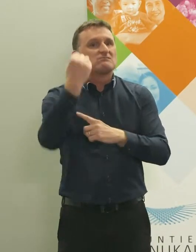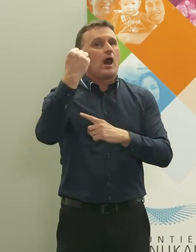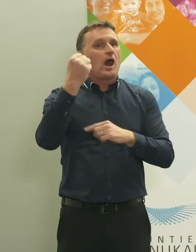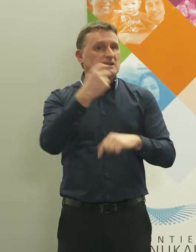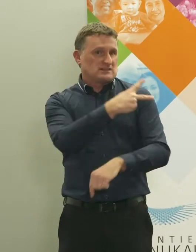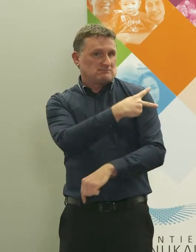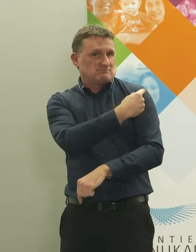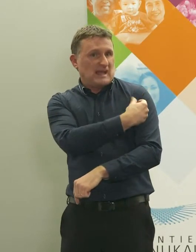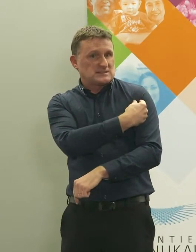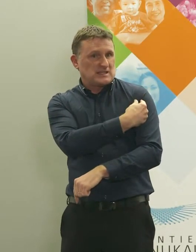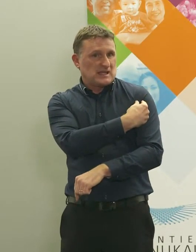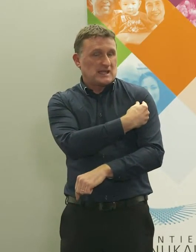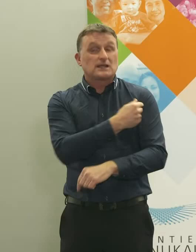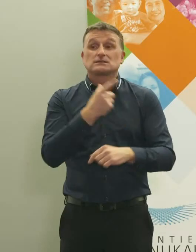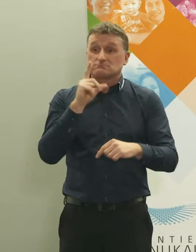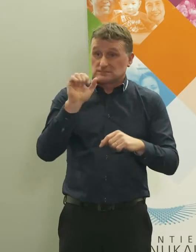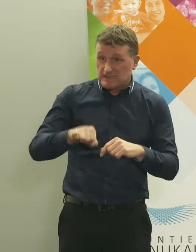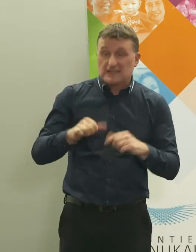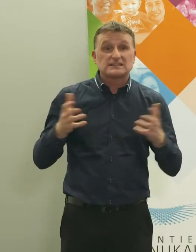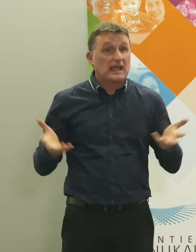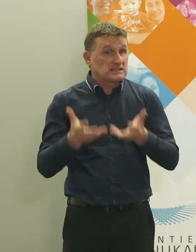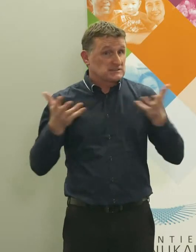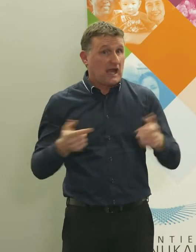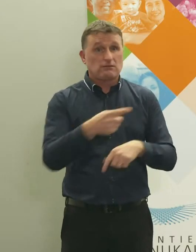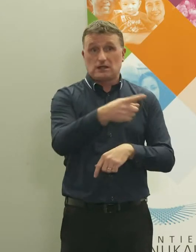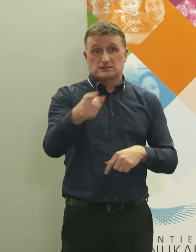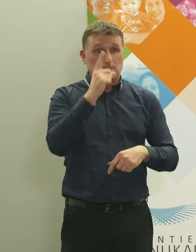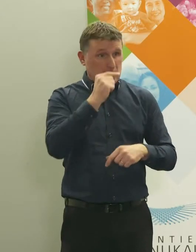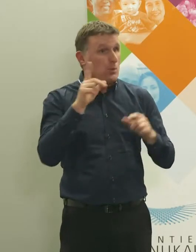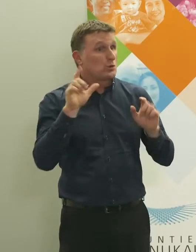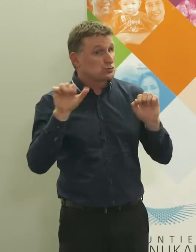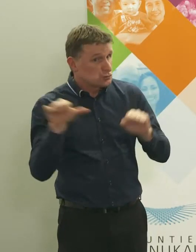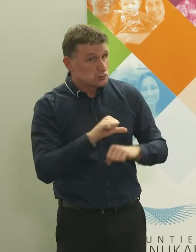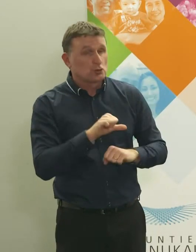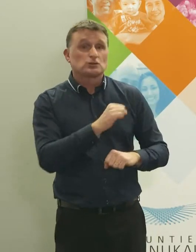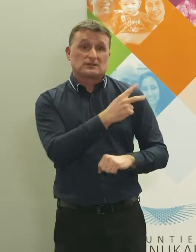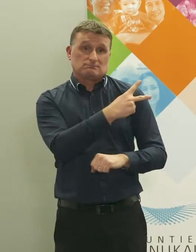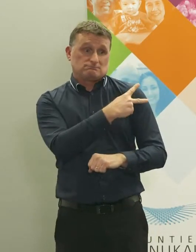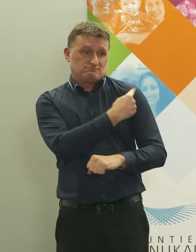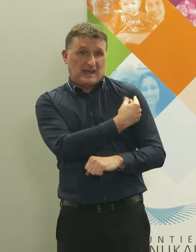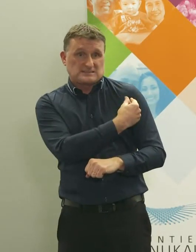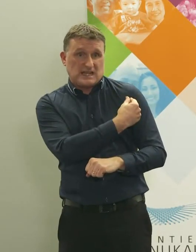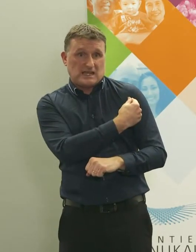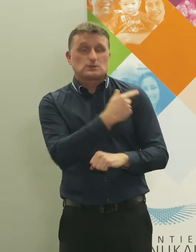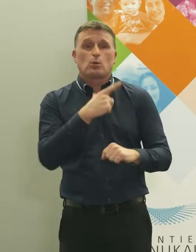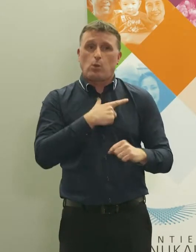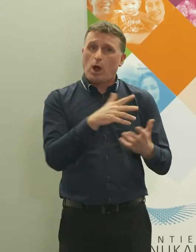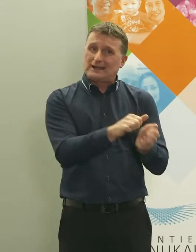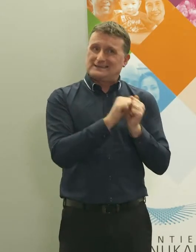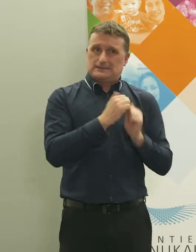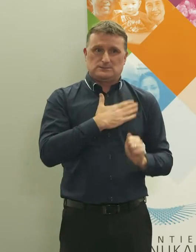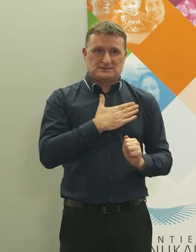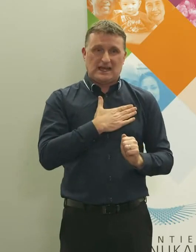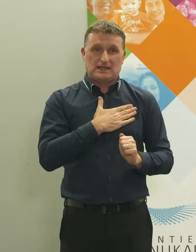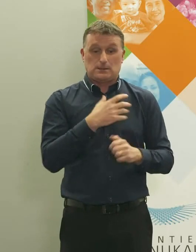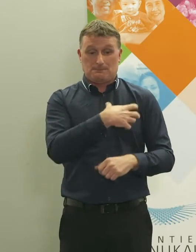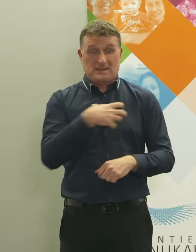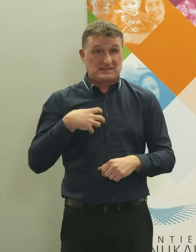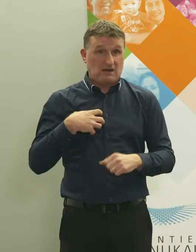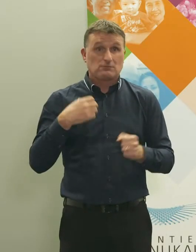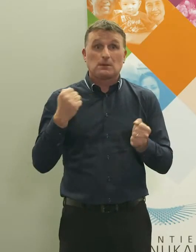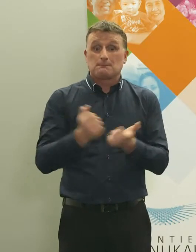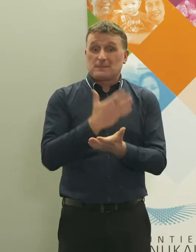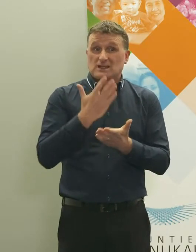encouraging people to take the vaccination because it will help to keep everybody safe, but the government is not going to be making